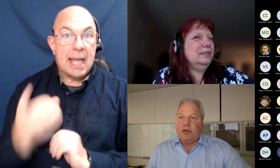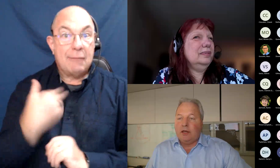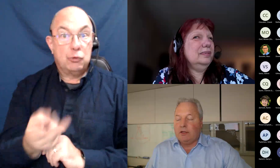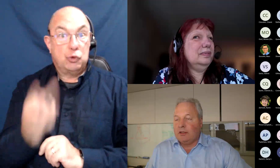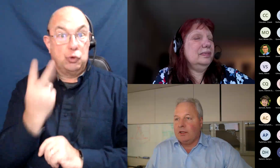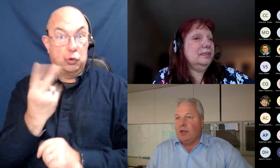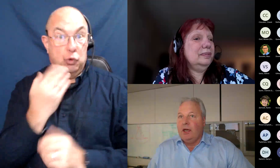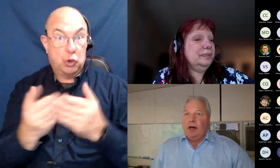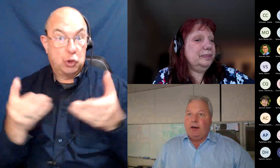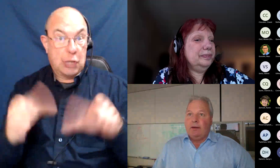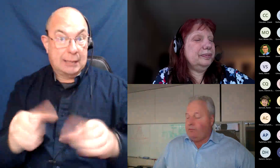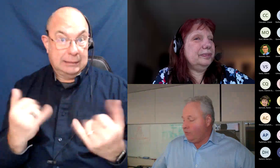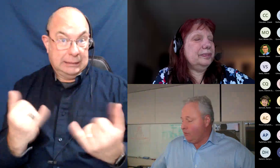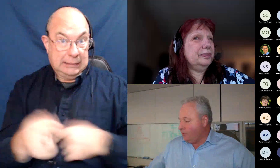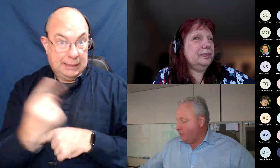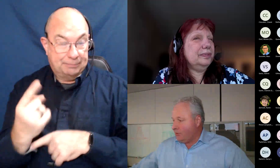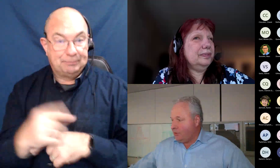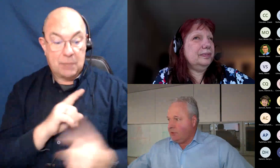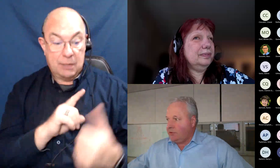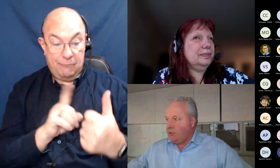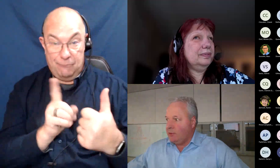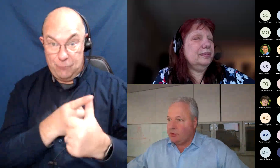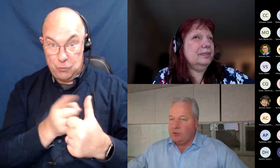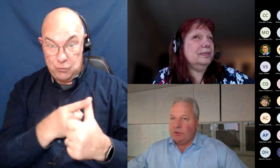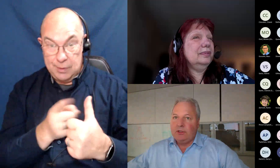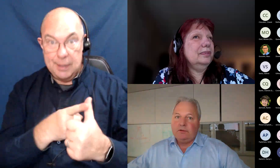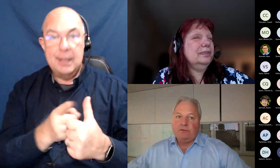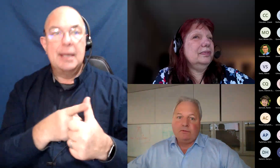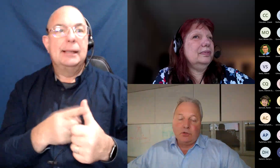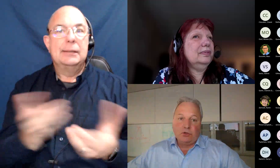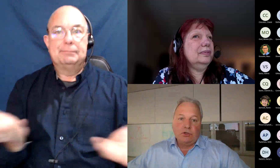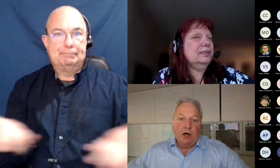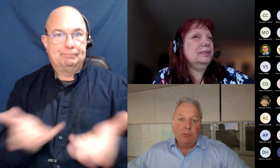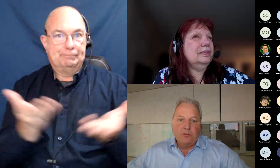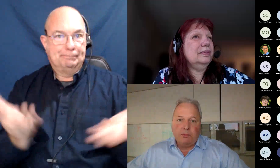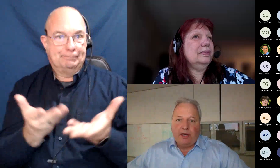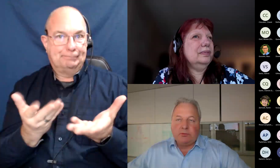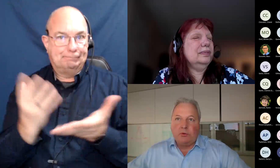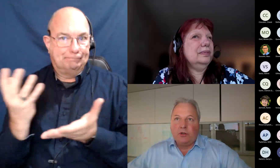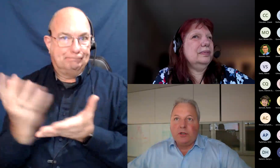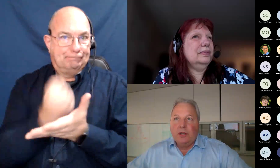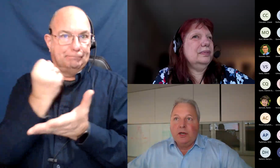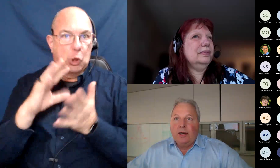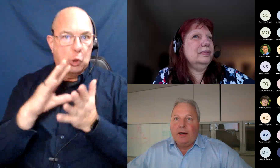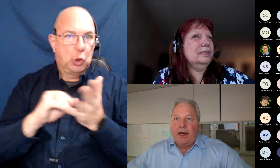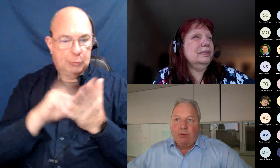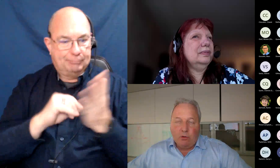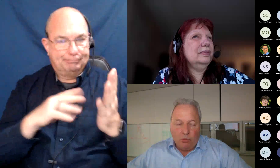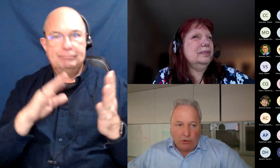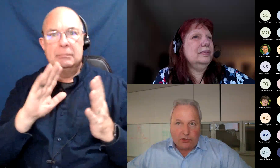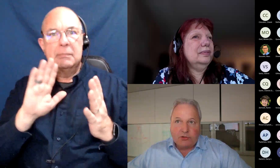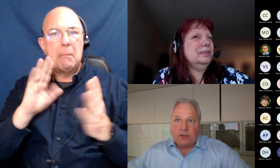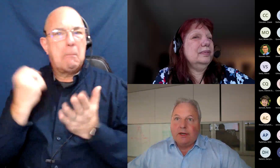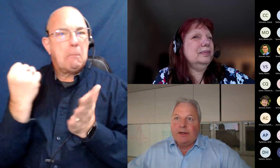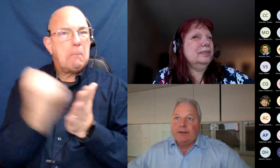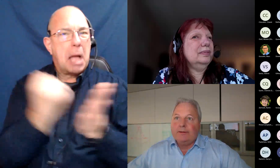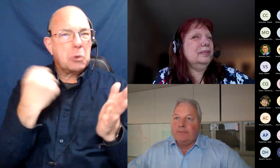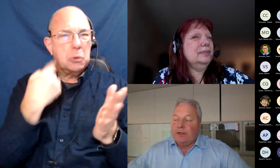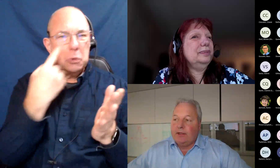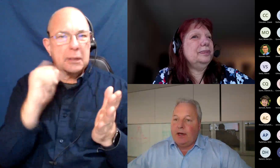opportunities today. I think first, it's an opportunity to learn about the Passport, how it